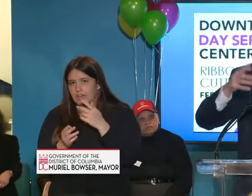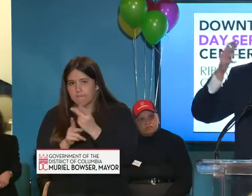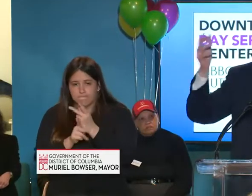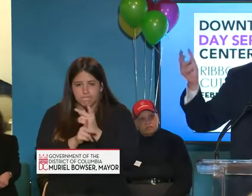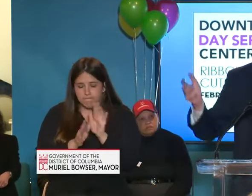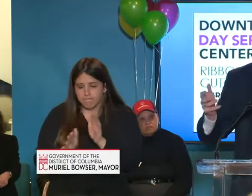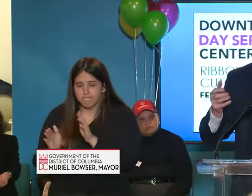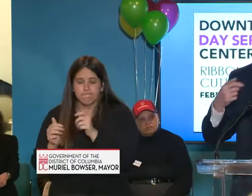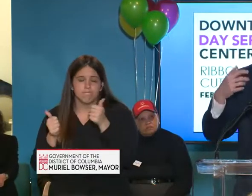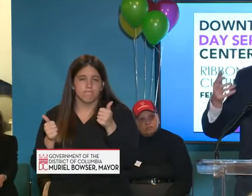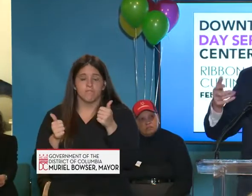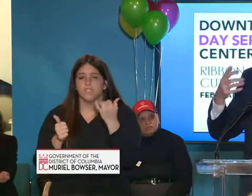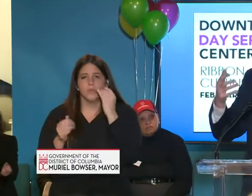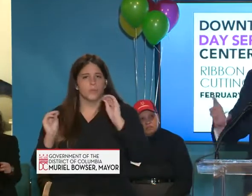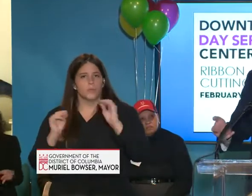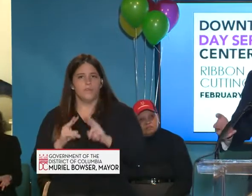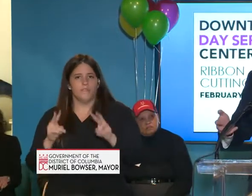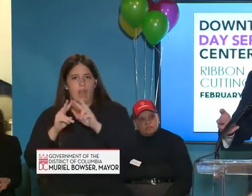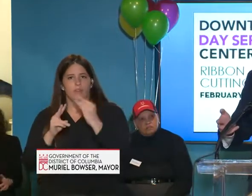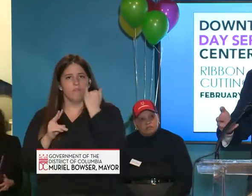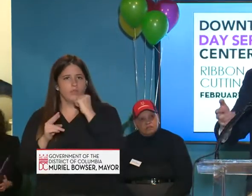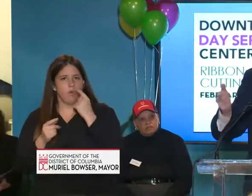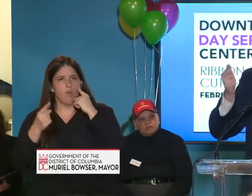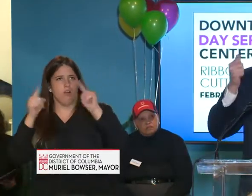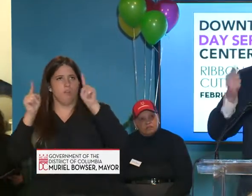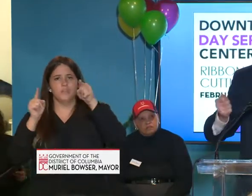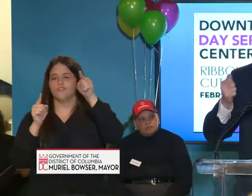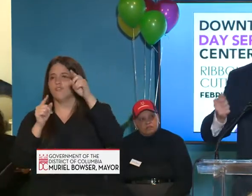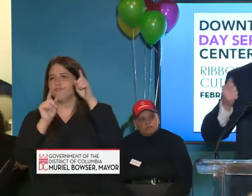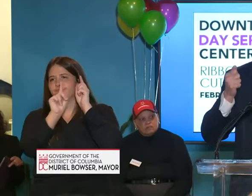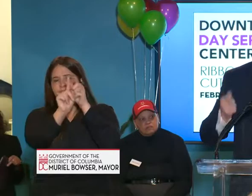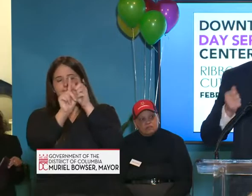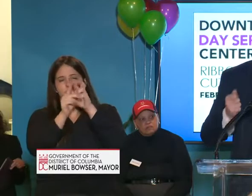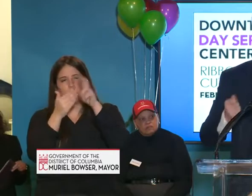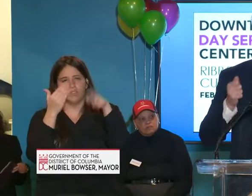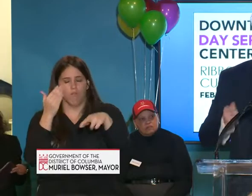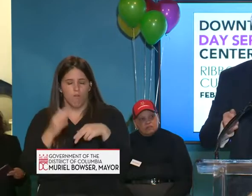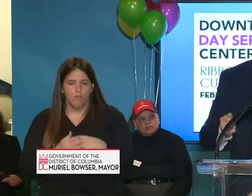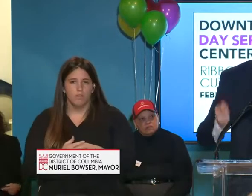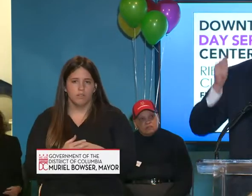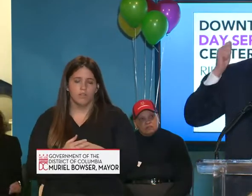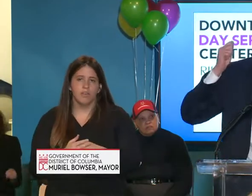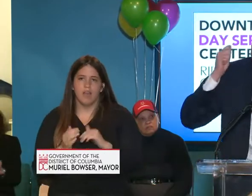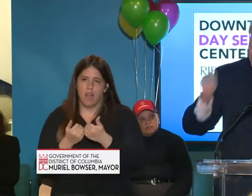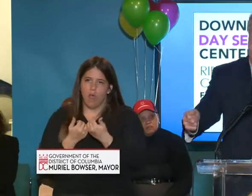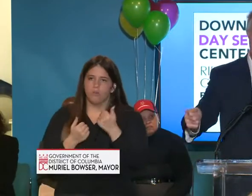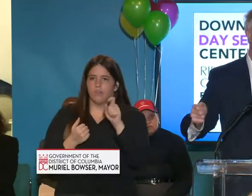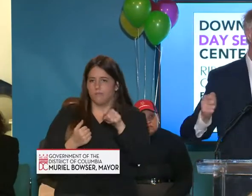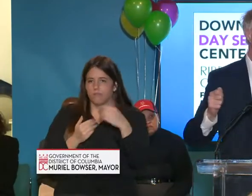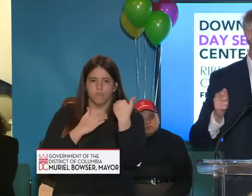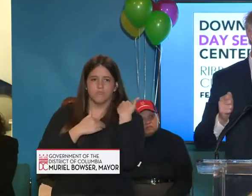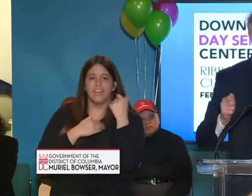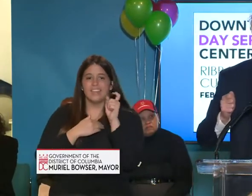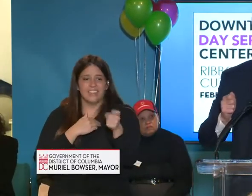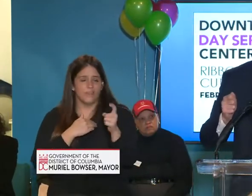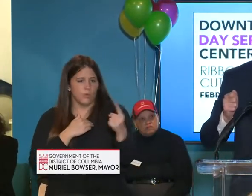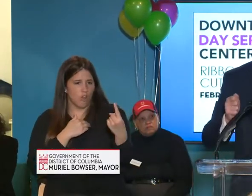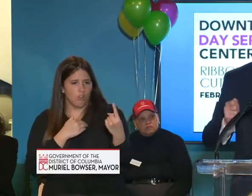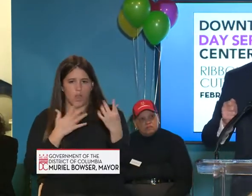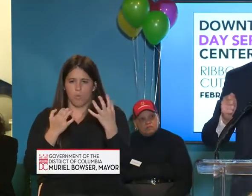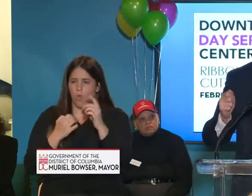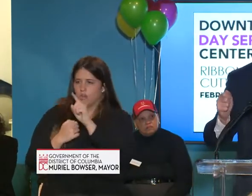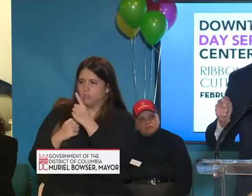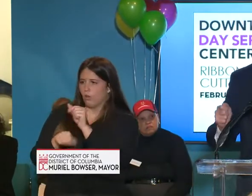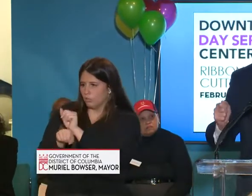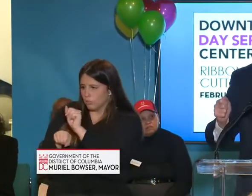the money if we don't accomplish the result we're trying to get to. And so that's where we have to hold people accountable. If I give you $1, I want $1